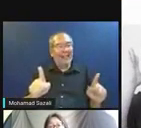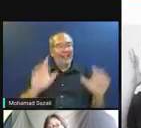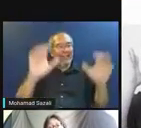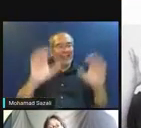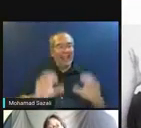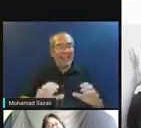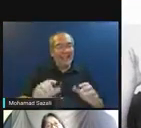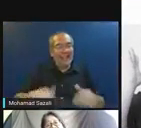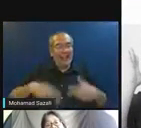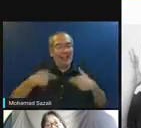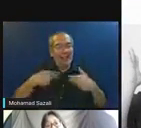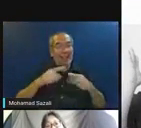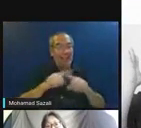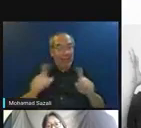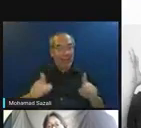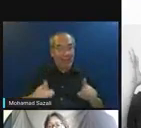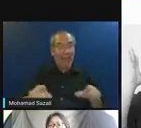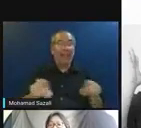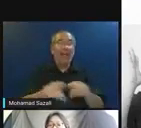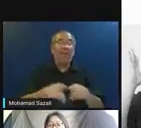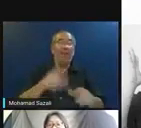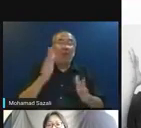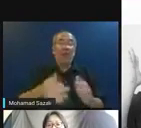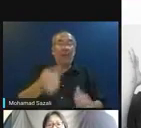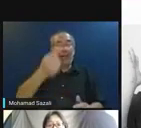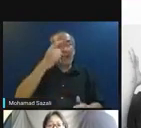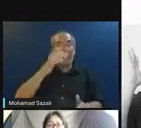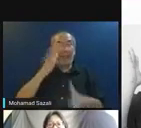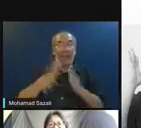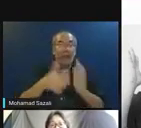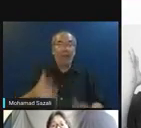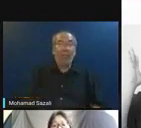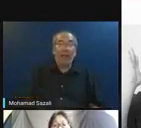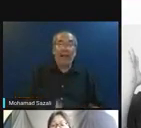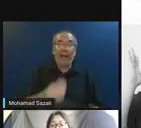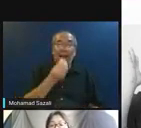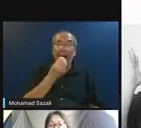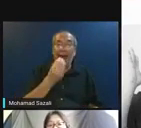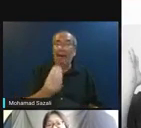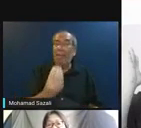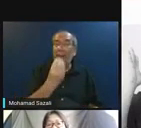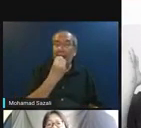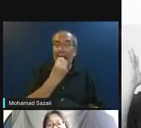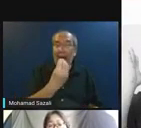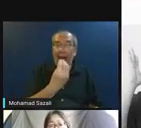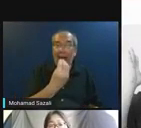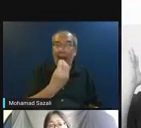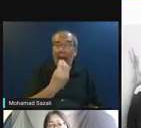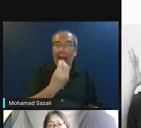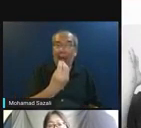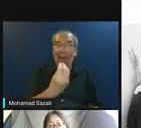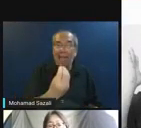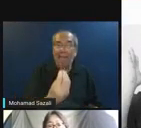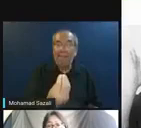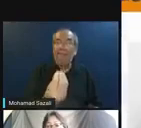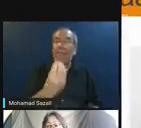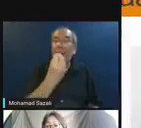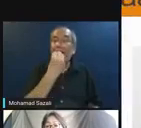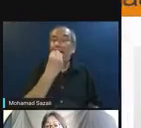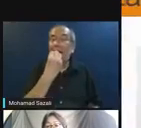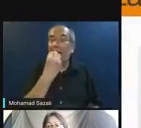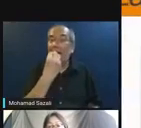So basically, it's different. Sign language for male and female in China and Japan. In China and India.